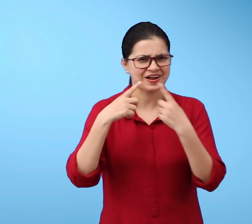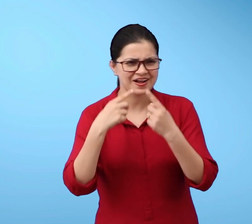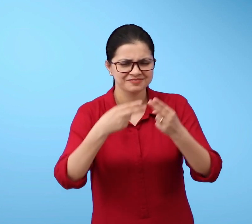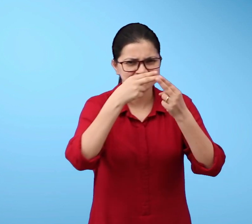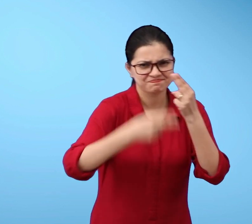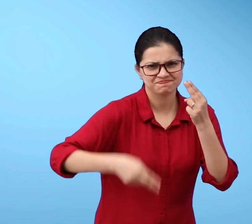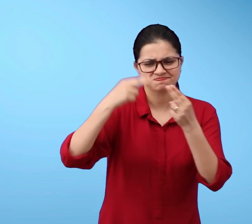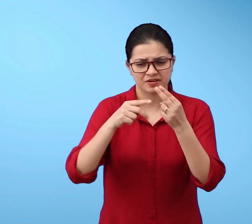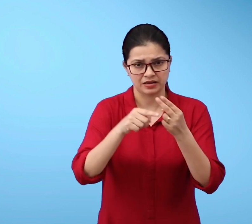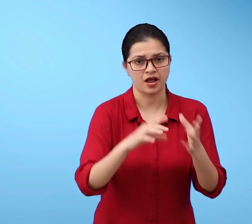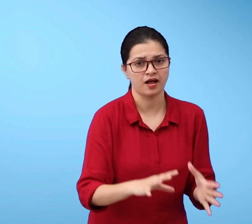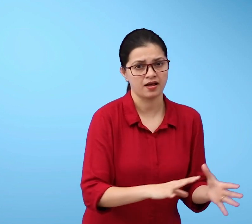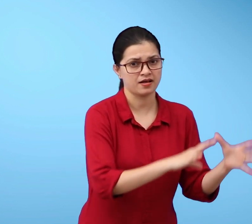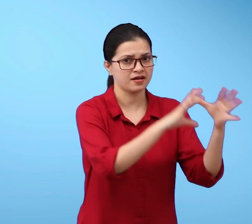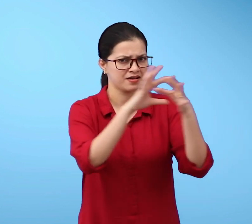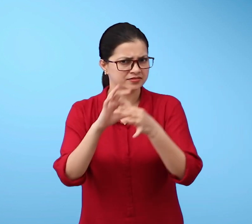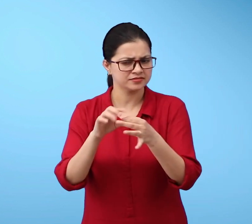Here is a dialogue based on a story